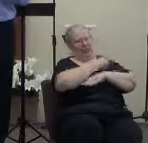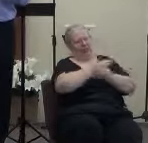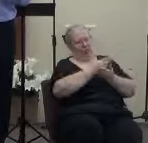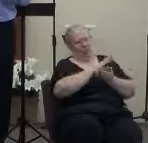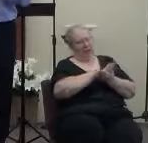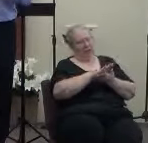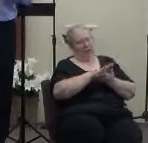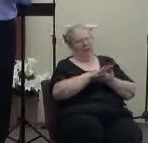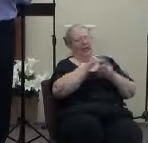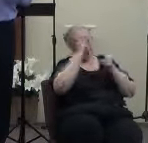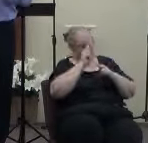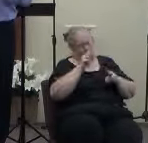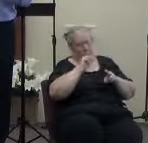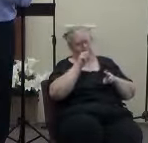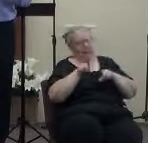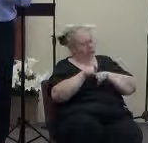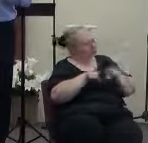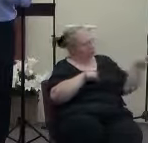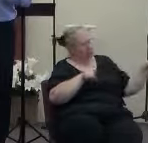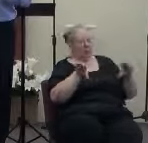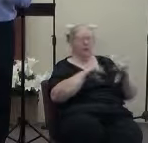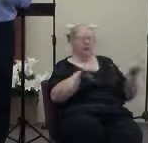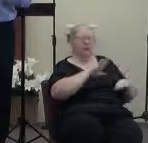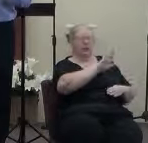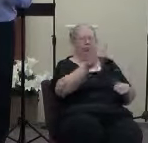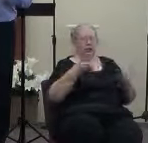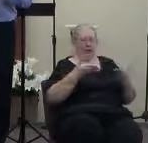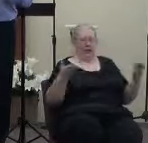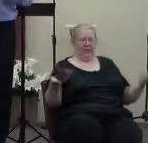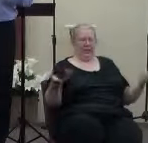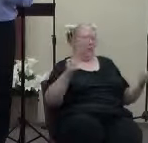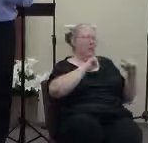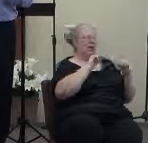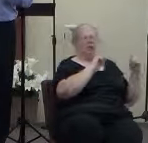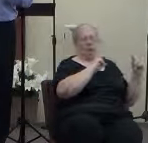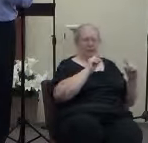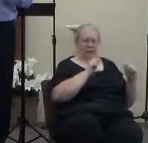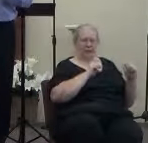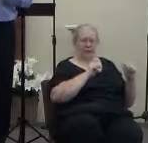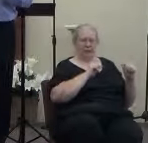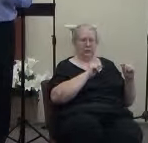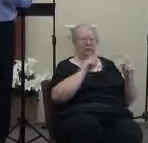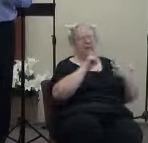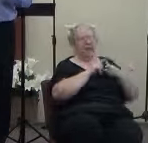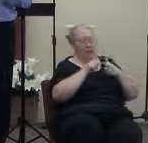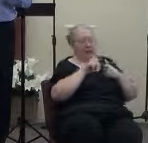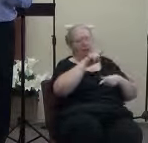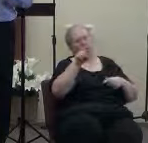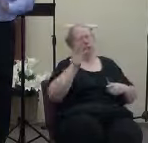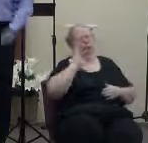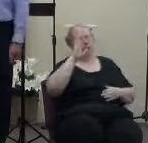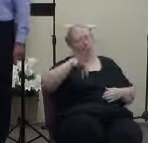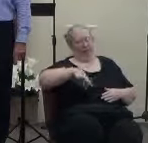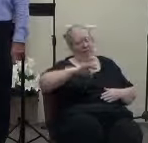by not going your own way and not doing as you please or speaking idle words, then you will find your joy